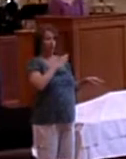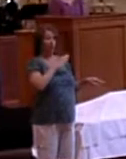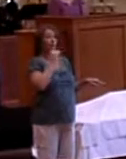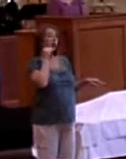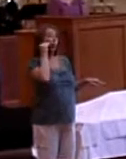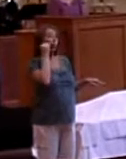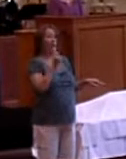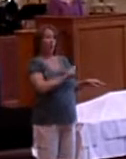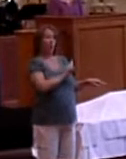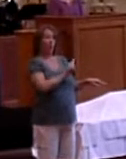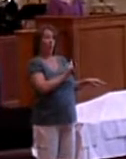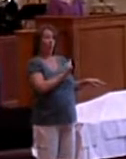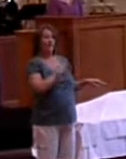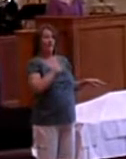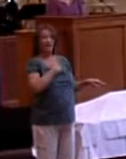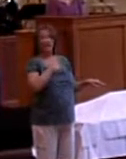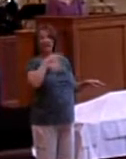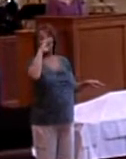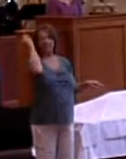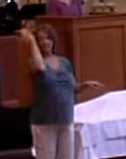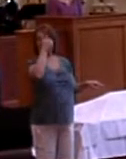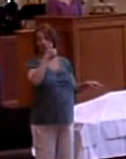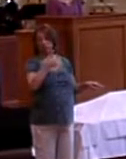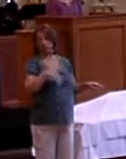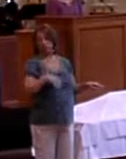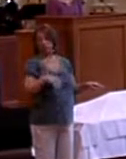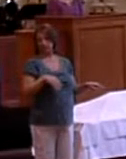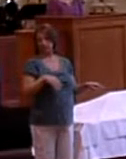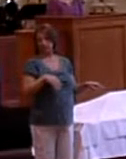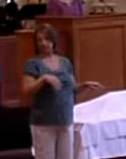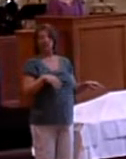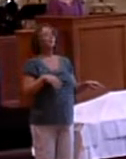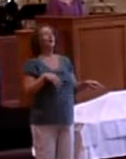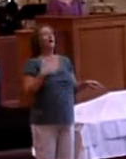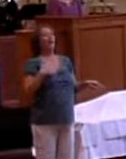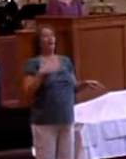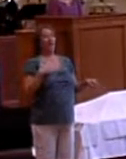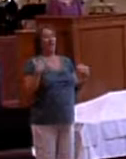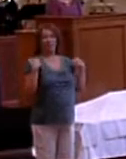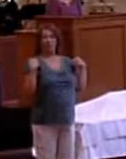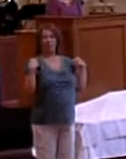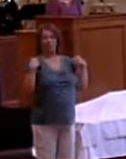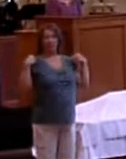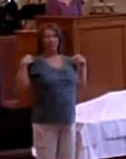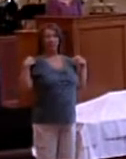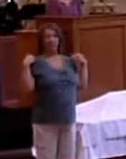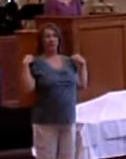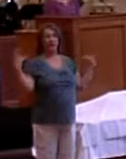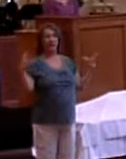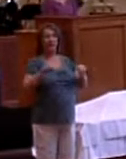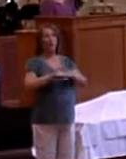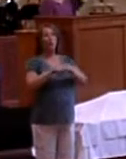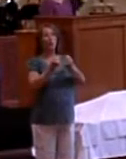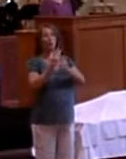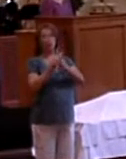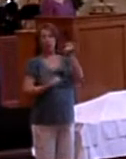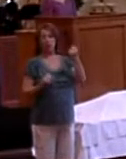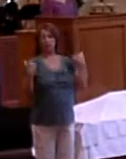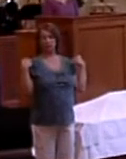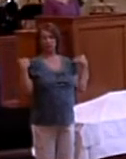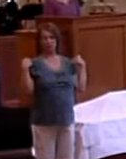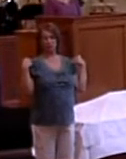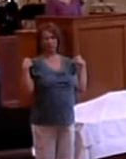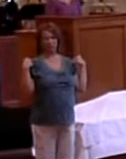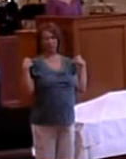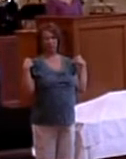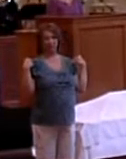seizure and pulled both of his shoulders out of socket and broke both of them. So not